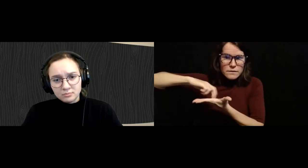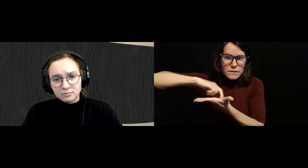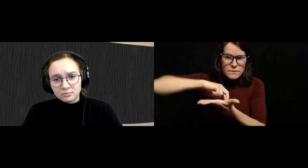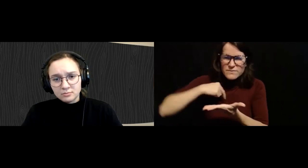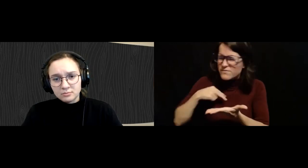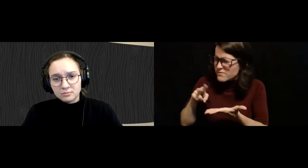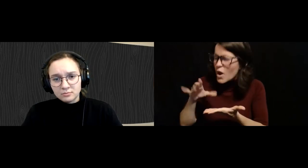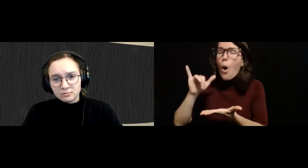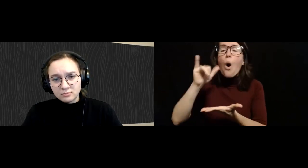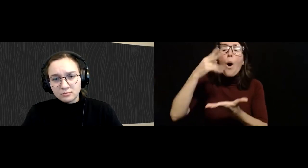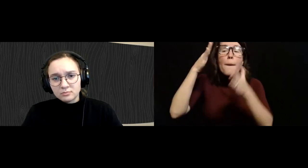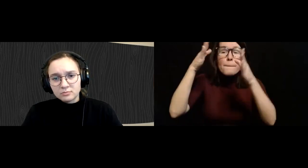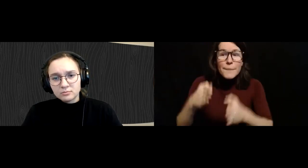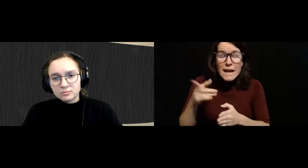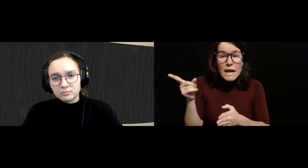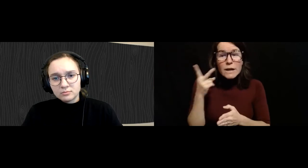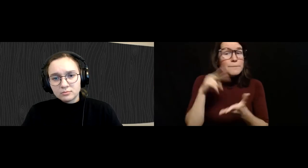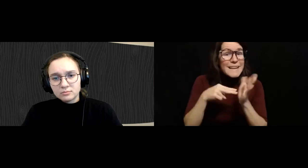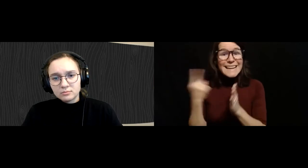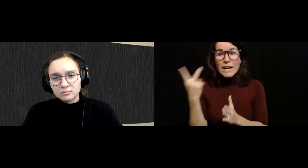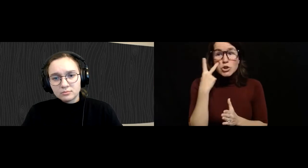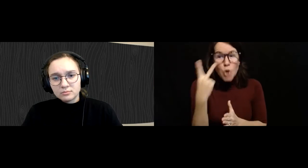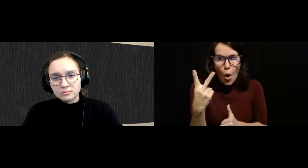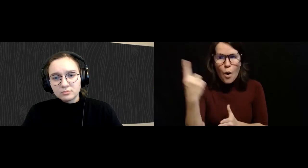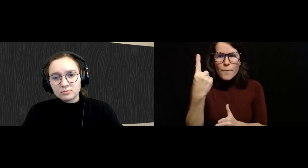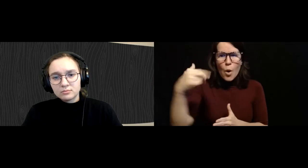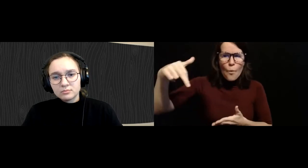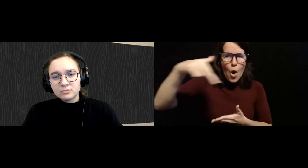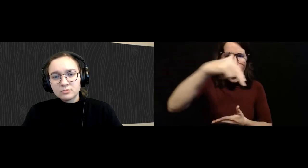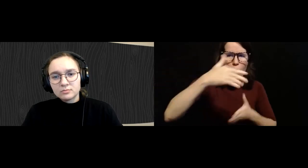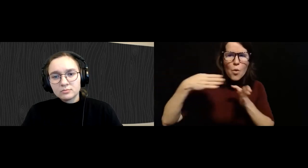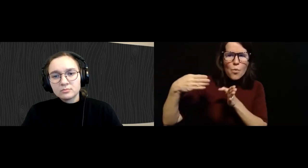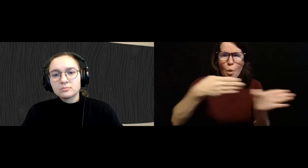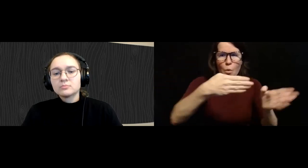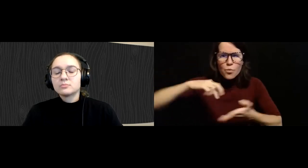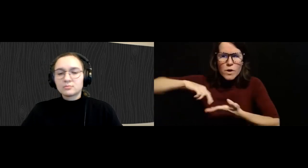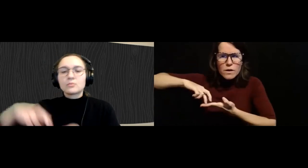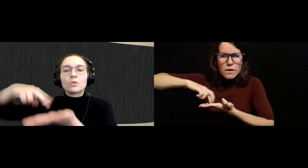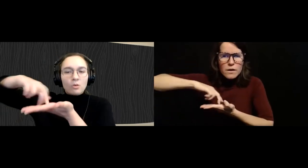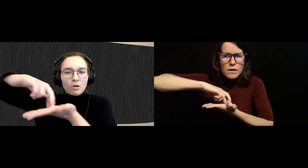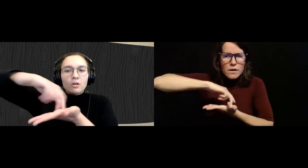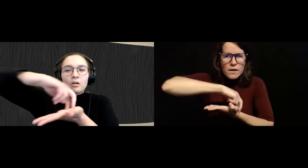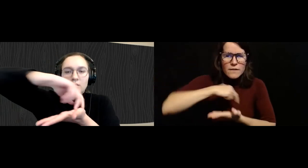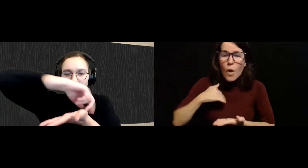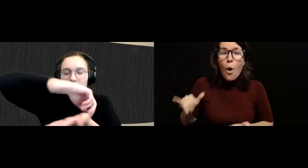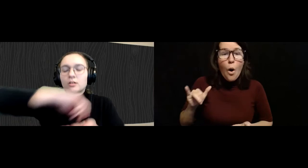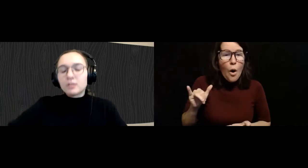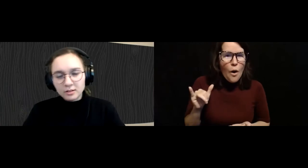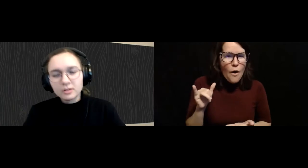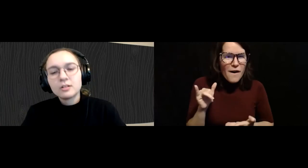hand and he'll, you know, do a gesture. And it means he saw something walking.